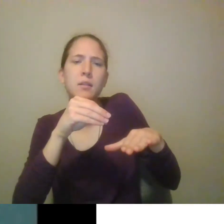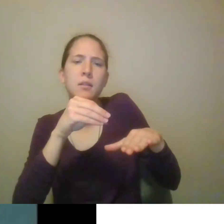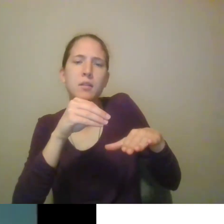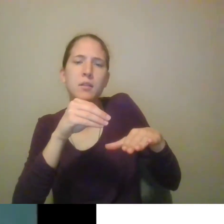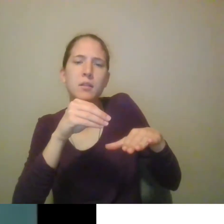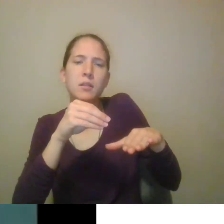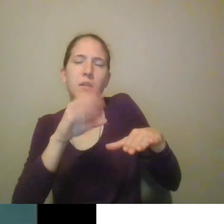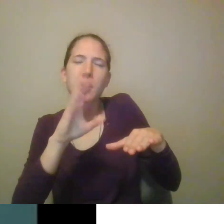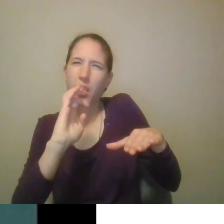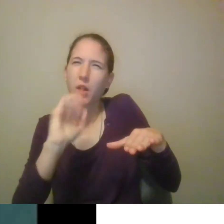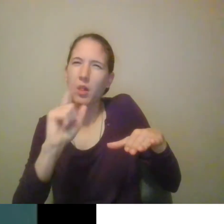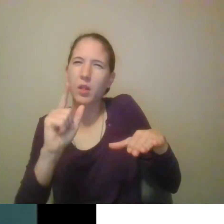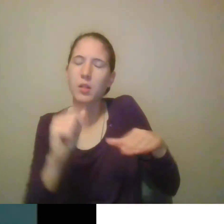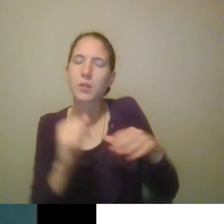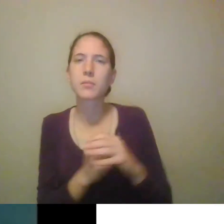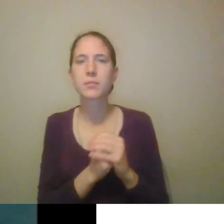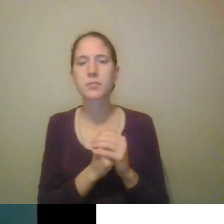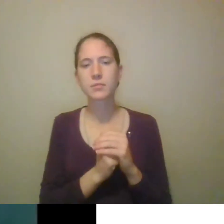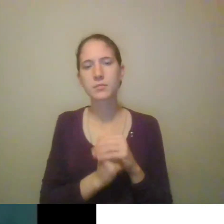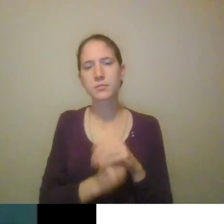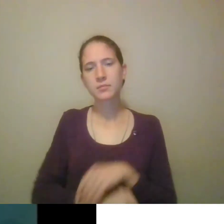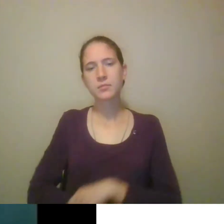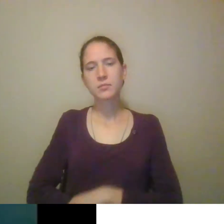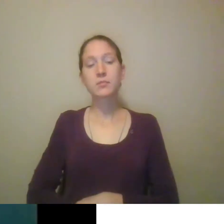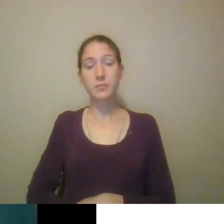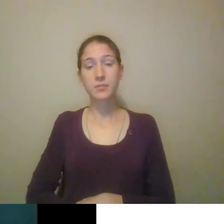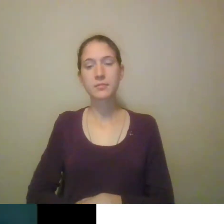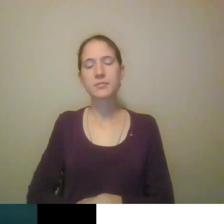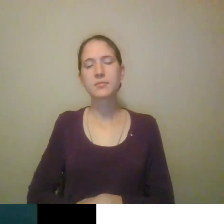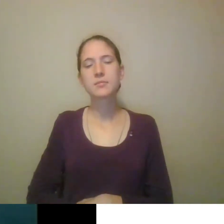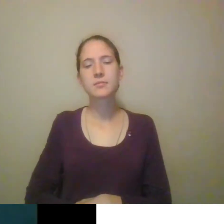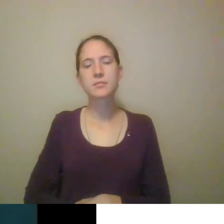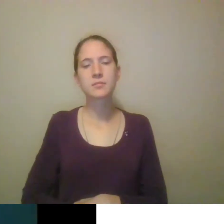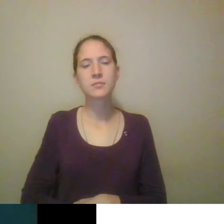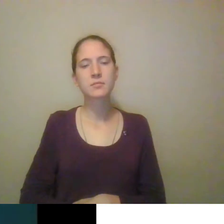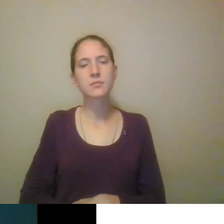of the cell. All right.